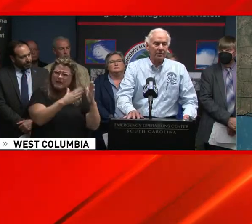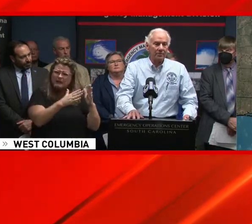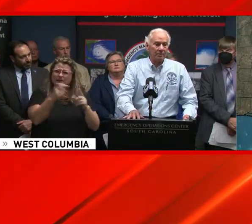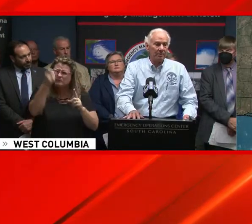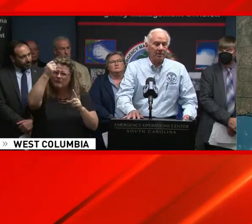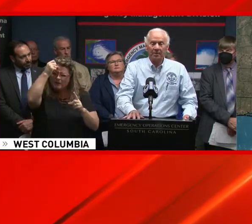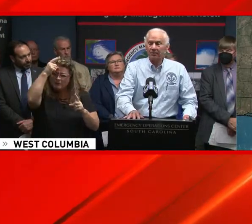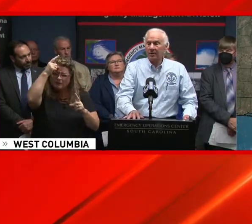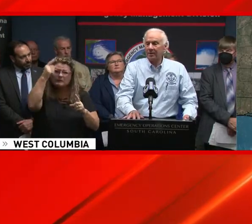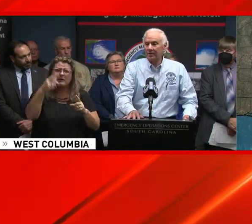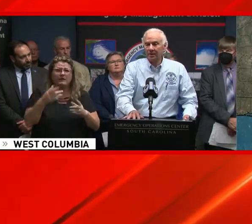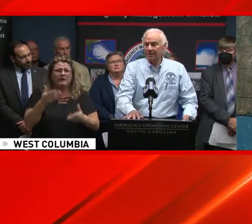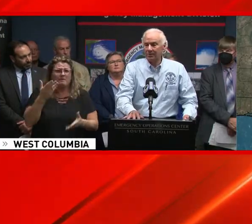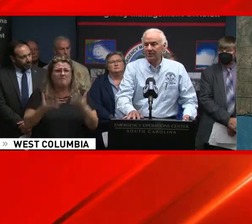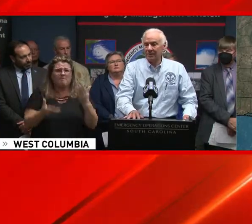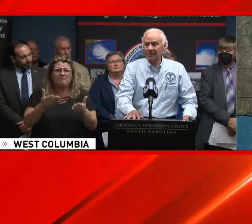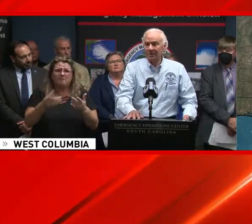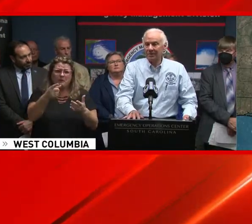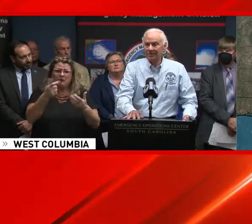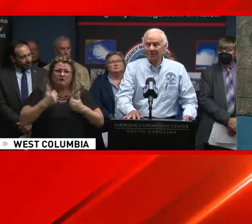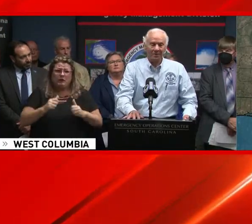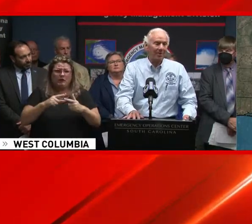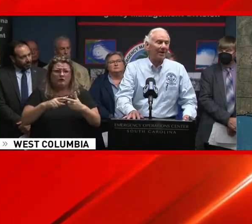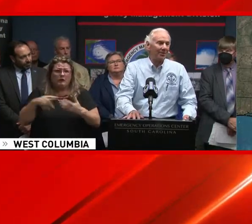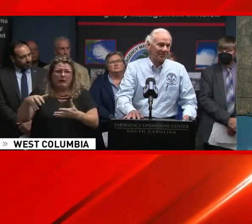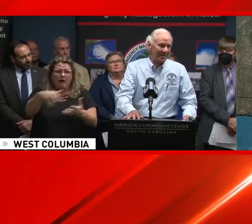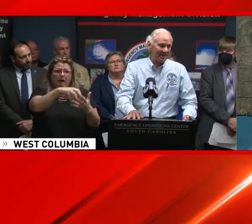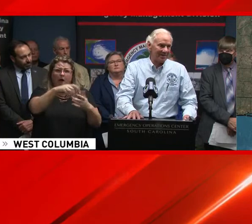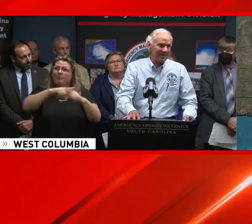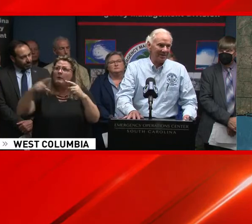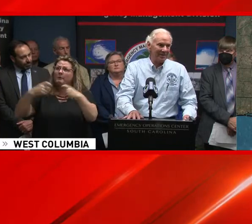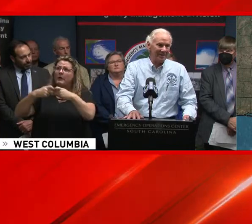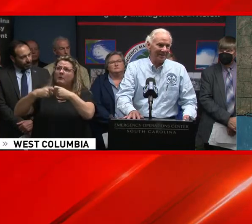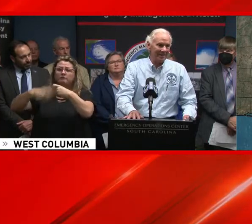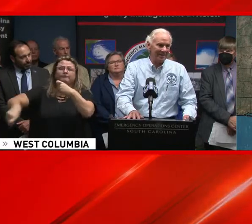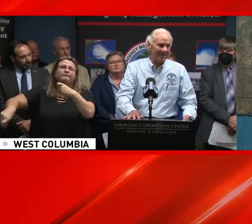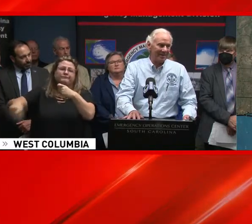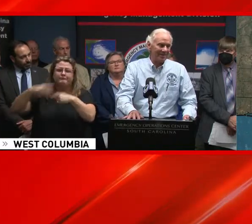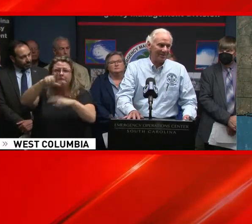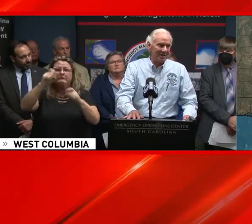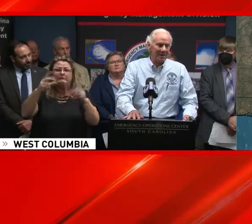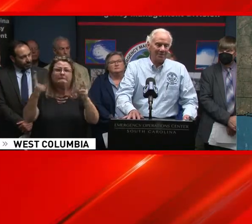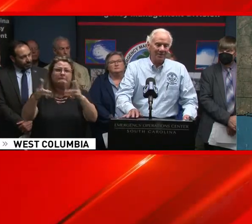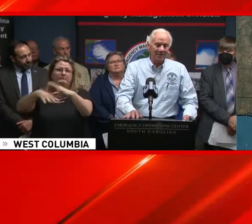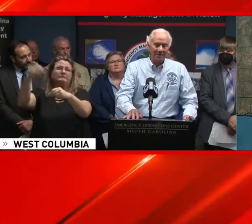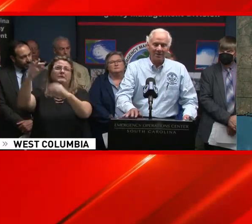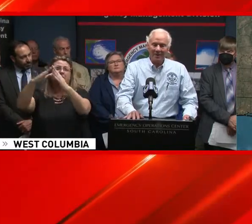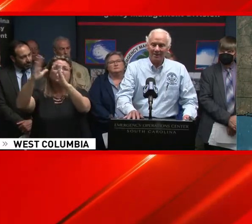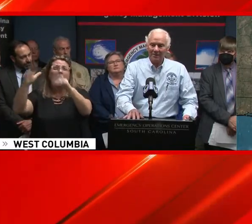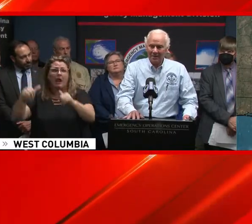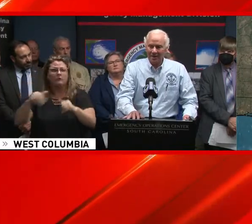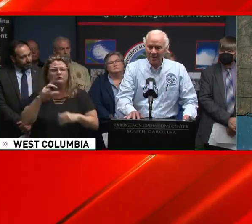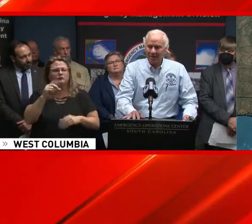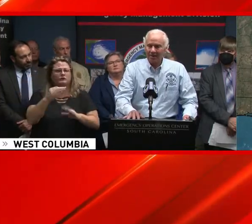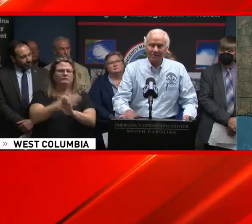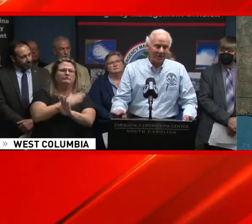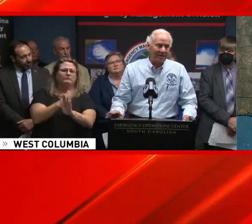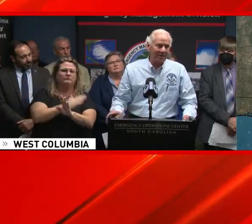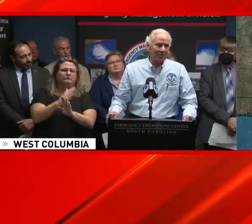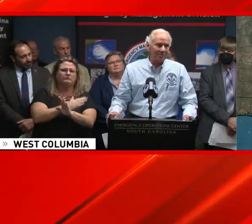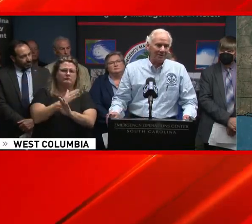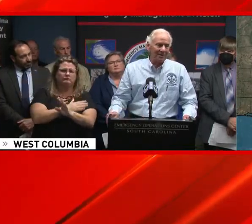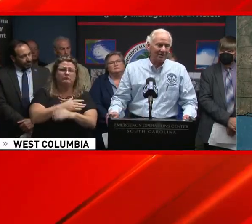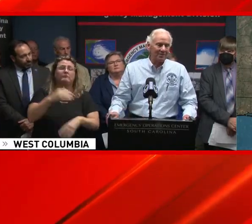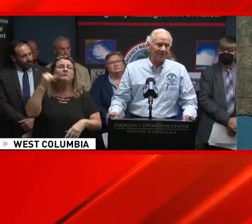understand that you may be trying to get those things together when the power's out and you need to get out of the house. But until you have to get out,